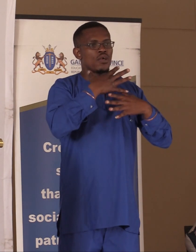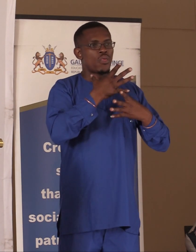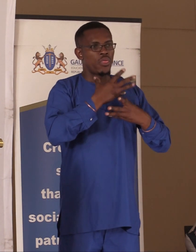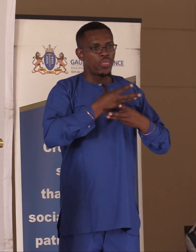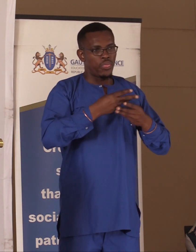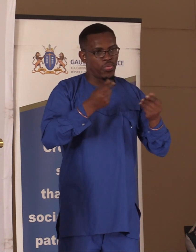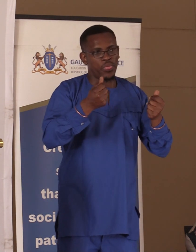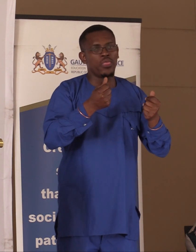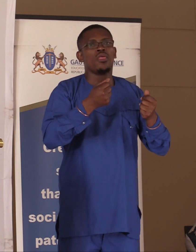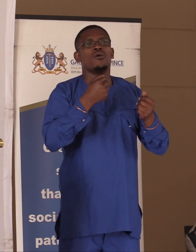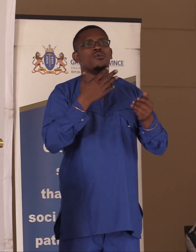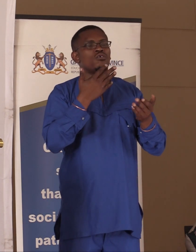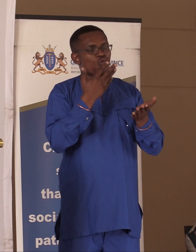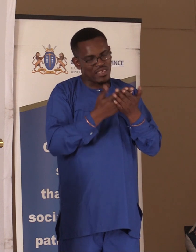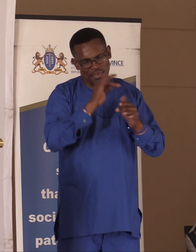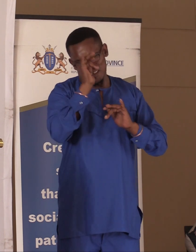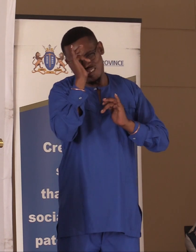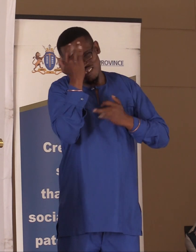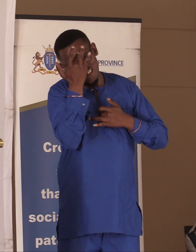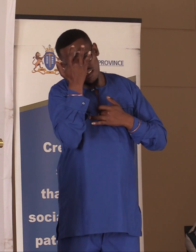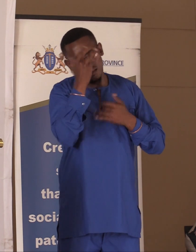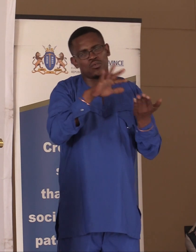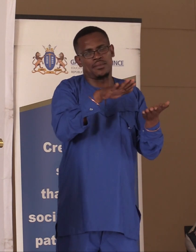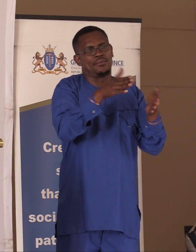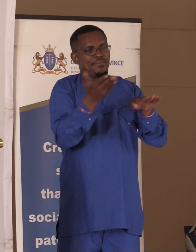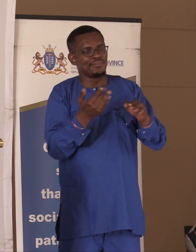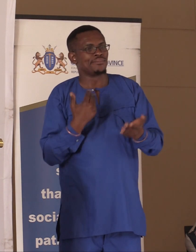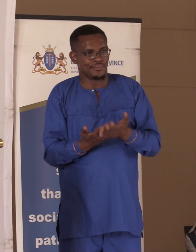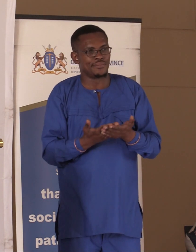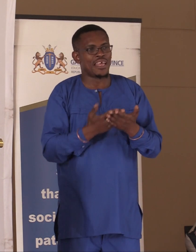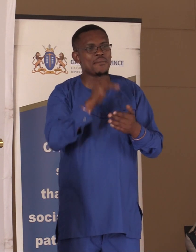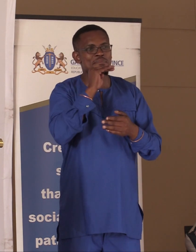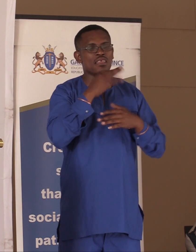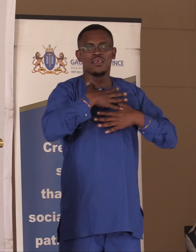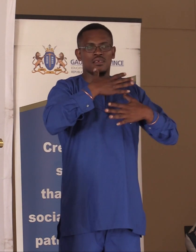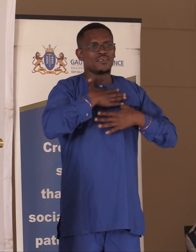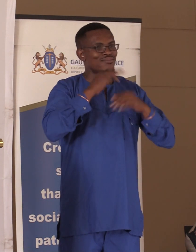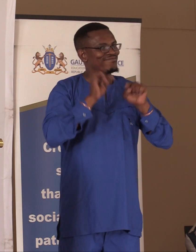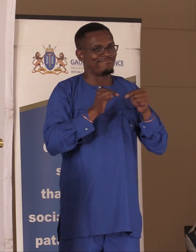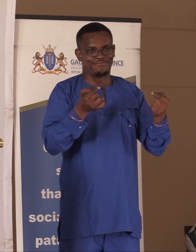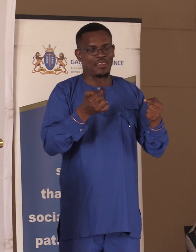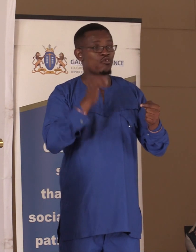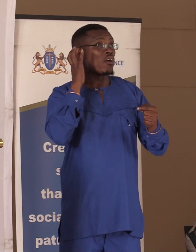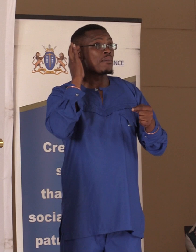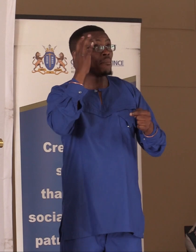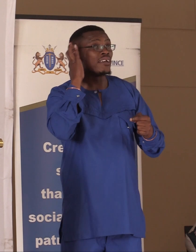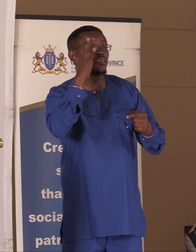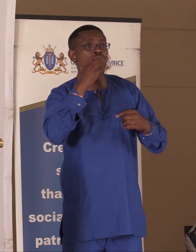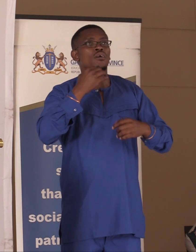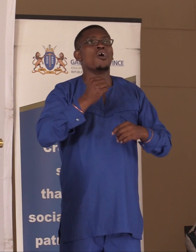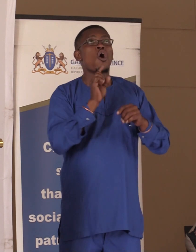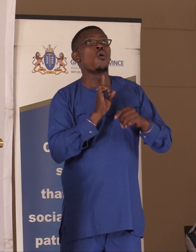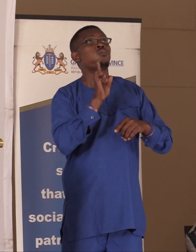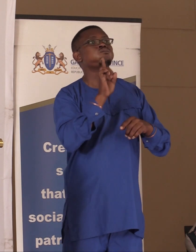can have altitude sickness and you can die. Basically, you can't breathe. So just imagine running, you know,